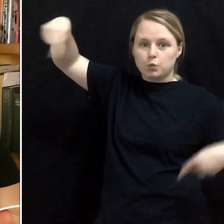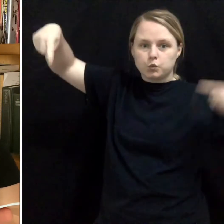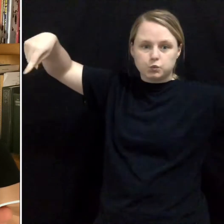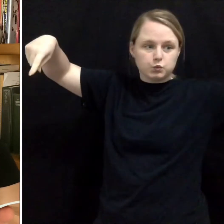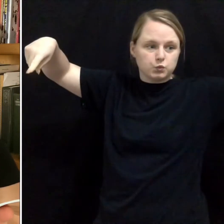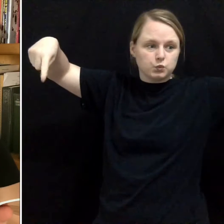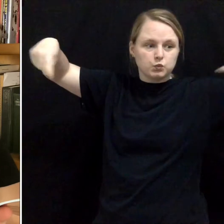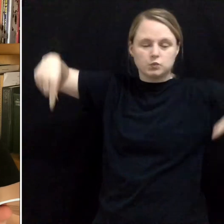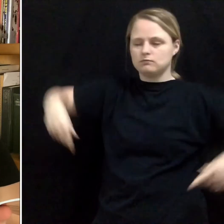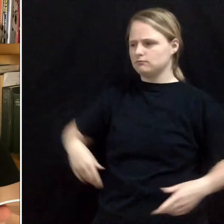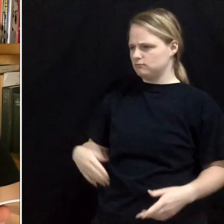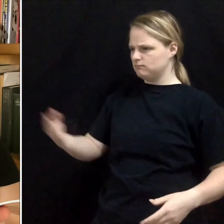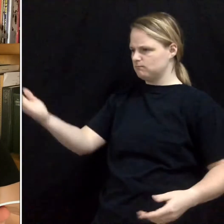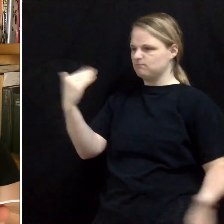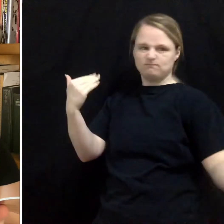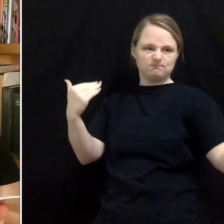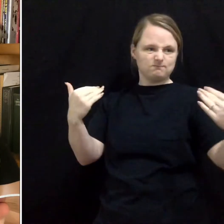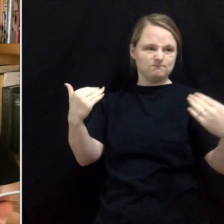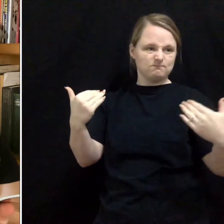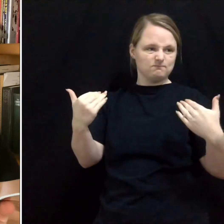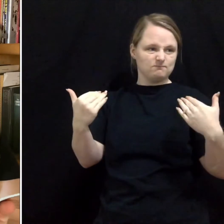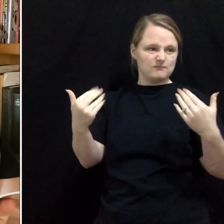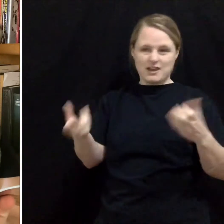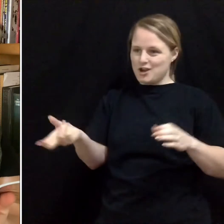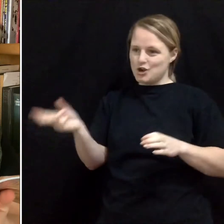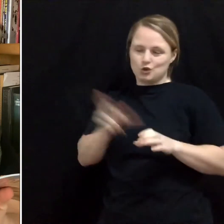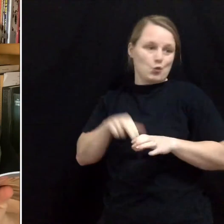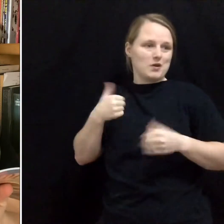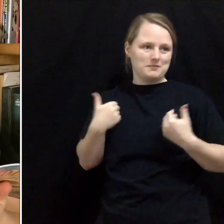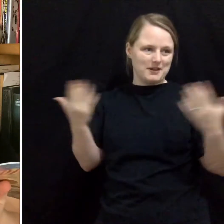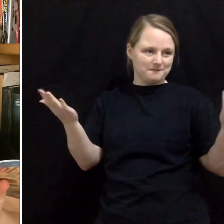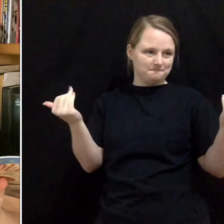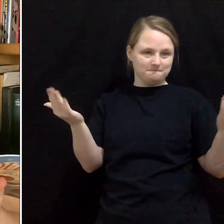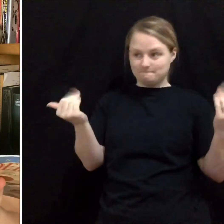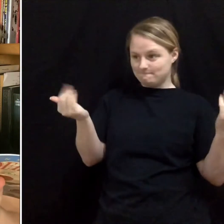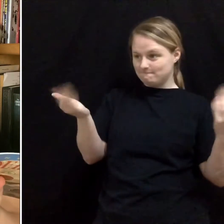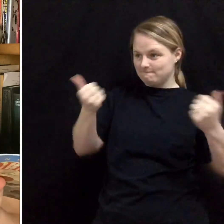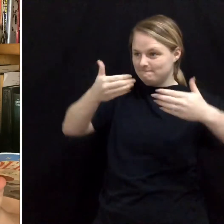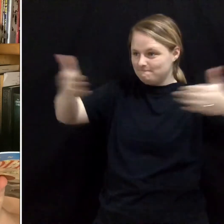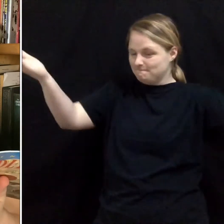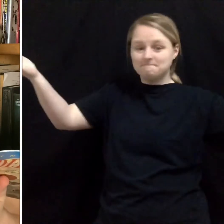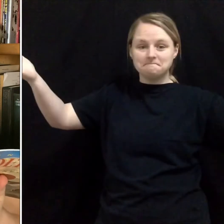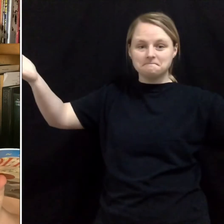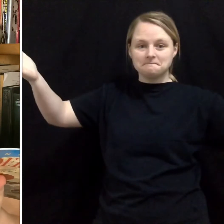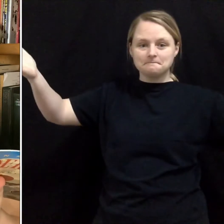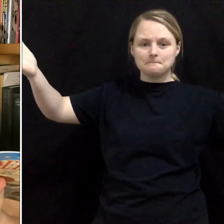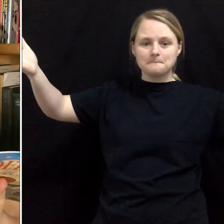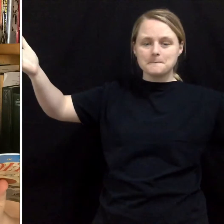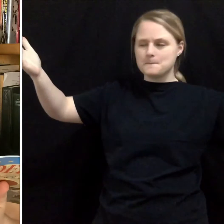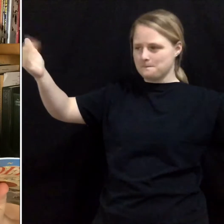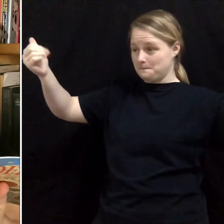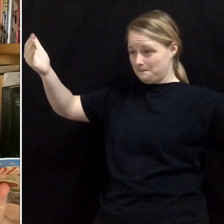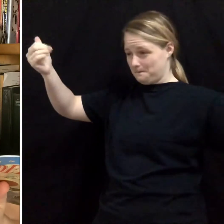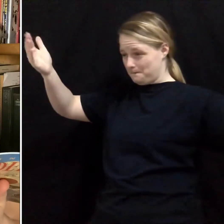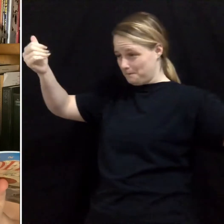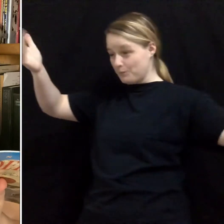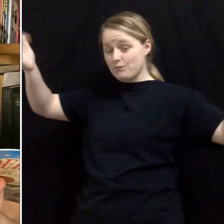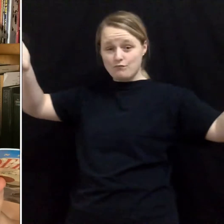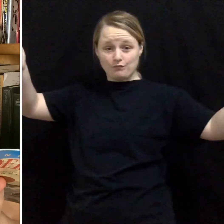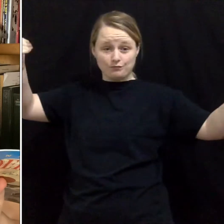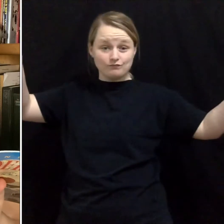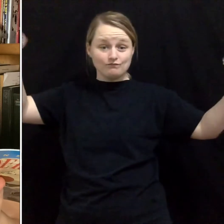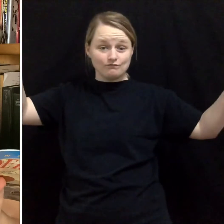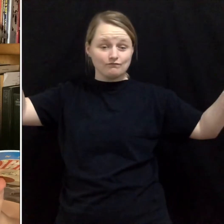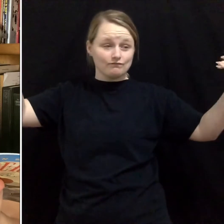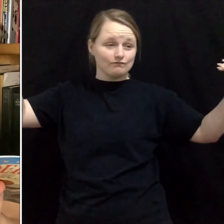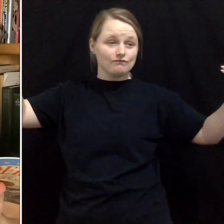Rose squarely faced that storm. Come and join me, winds! She opened her arms wide as if to